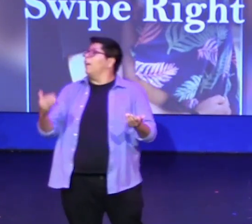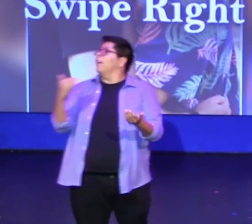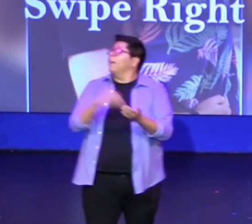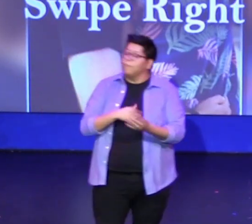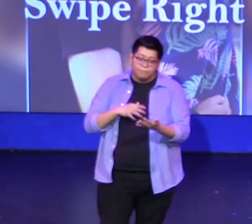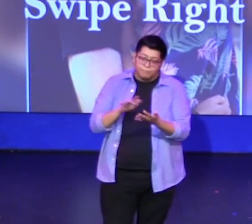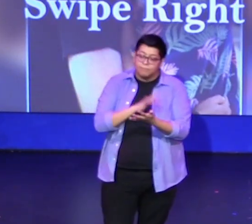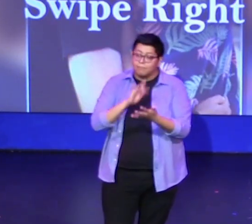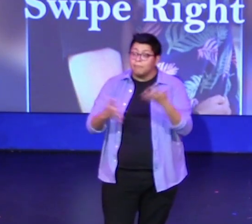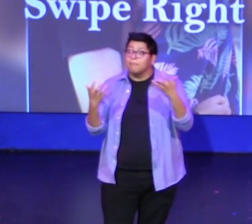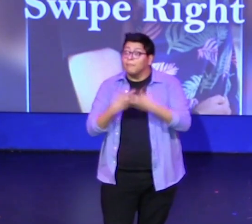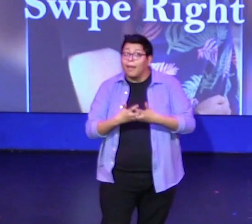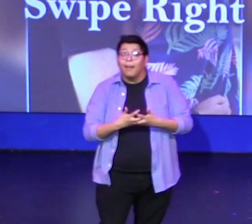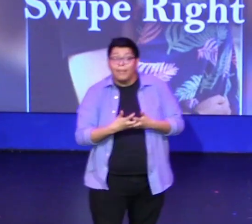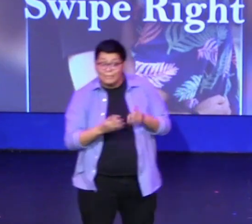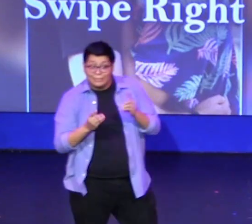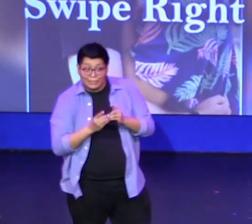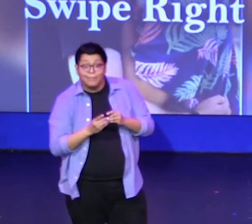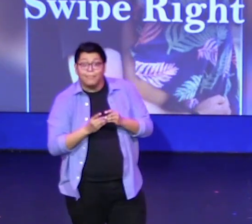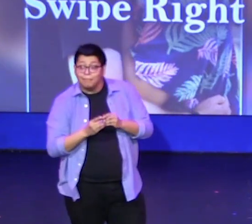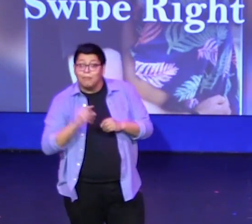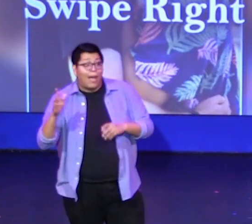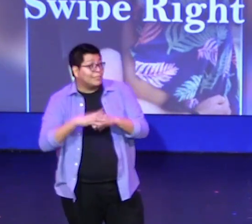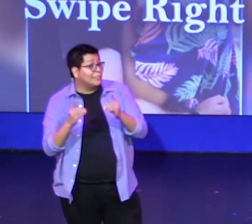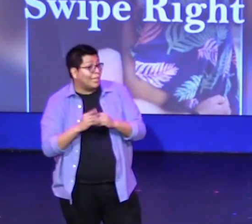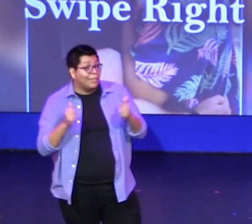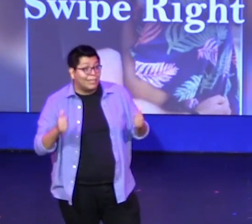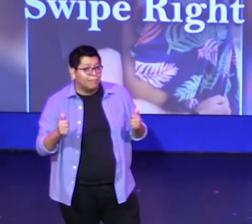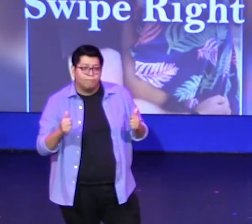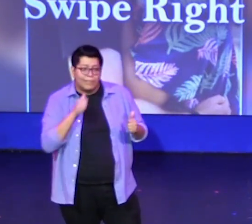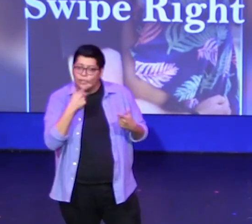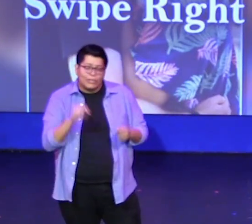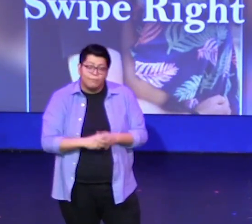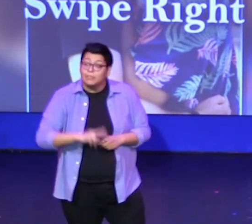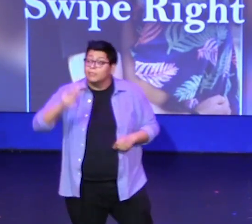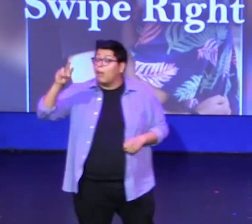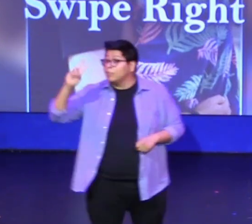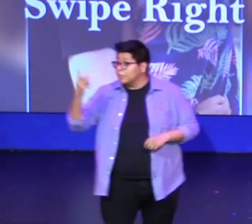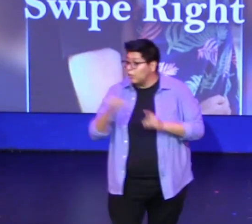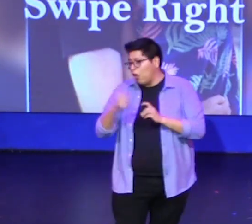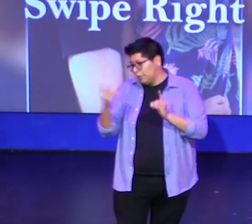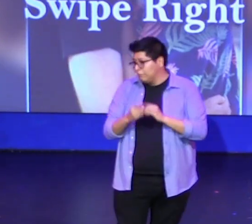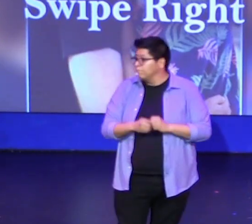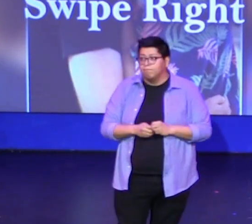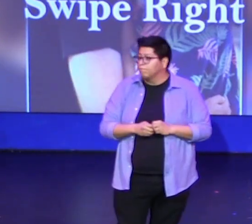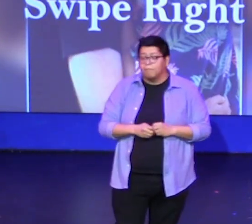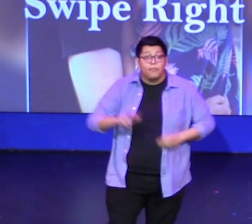Oh, didn't work out again. Swipe left, swipe right, match. We have a date. They weren't interested. So that